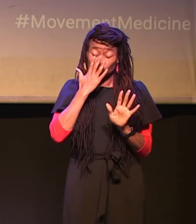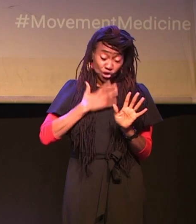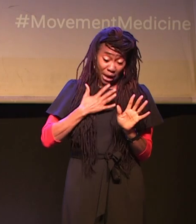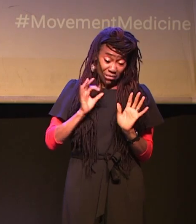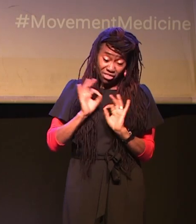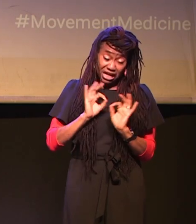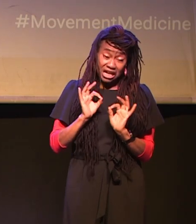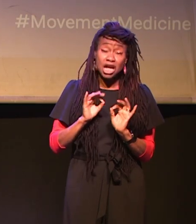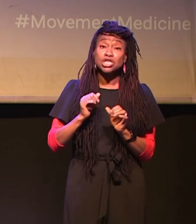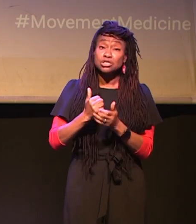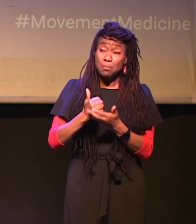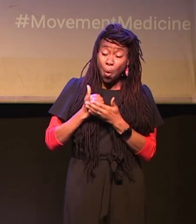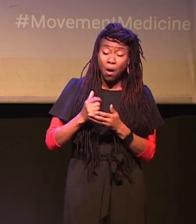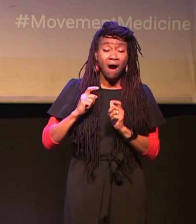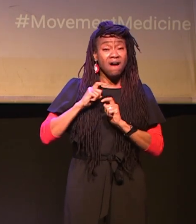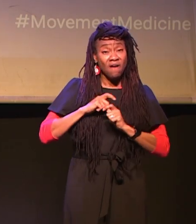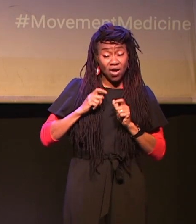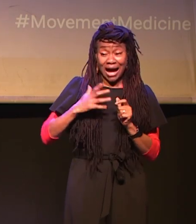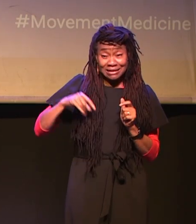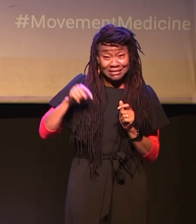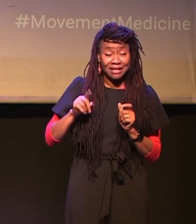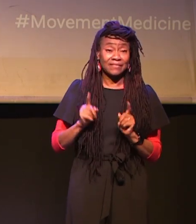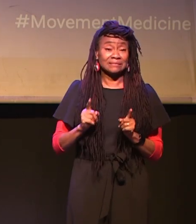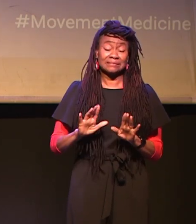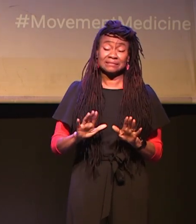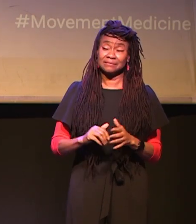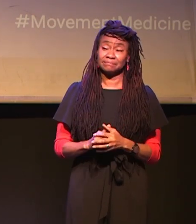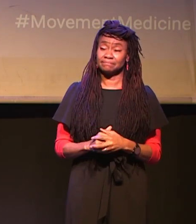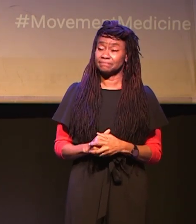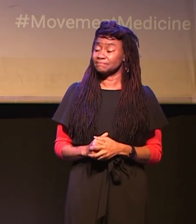your comfort and let that resource you.